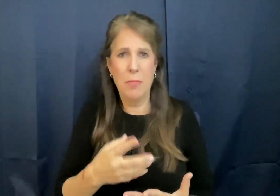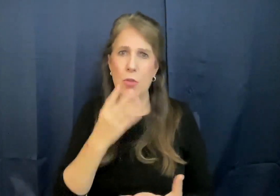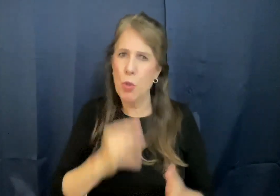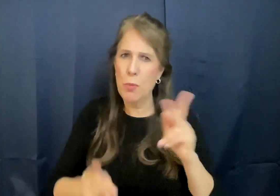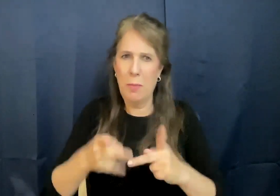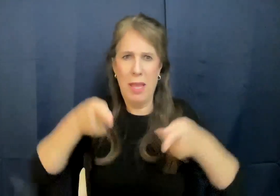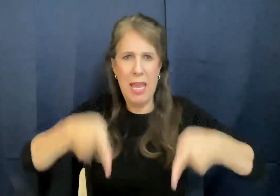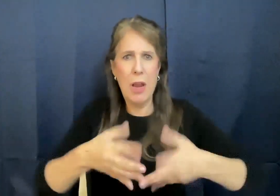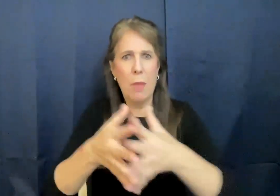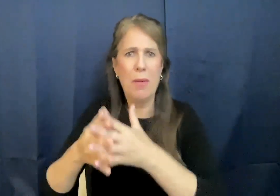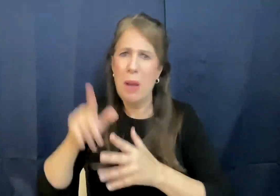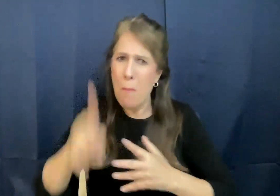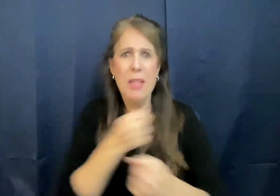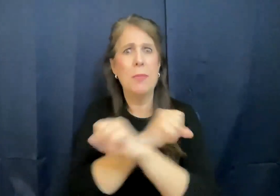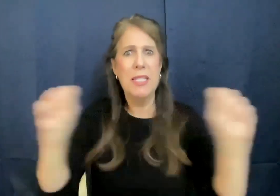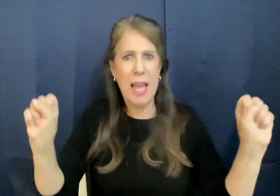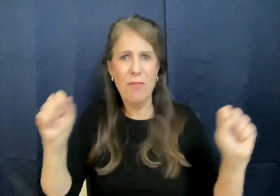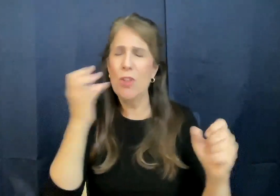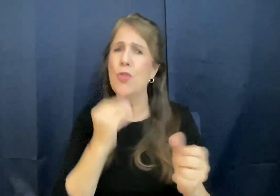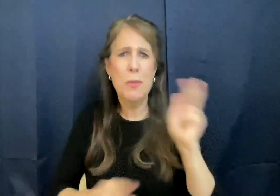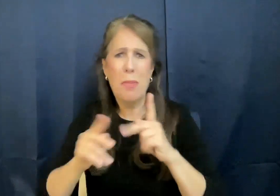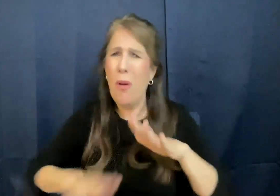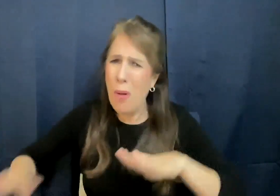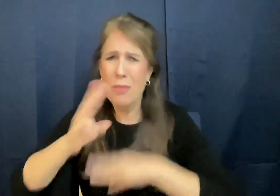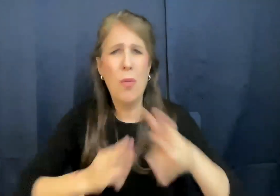safe. Jews all over the world must be safe.